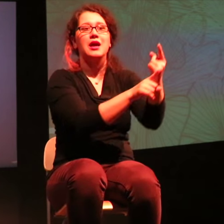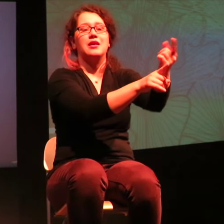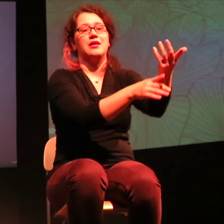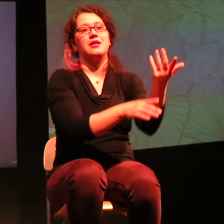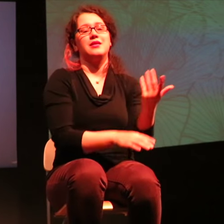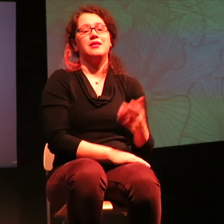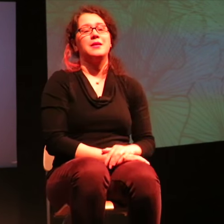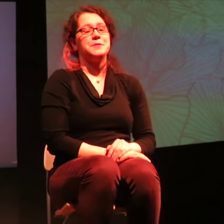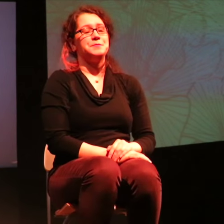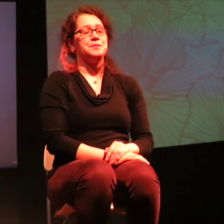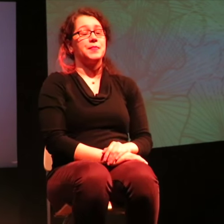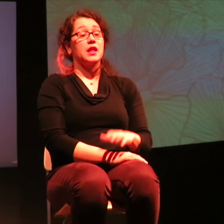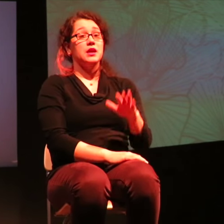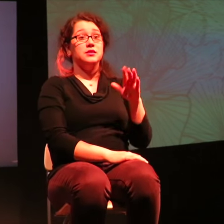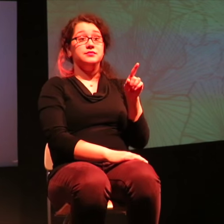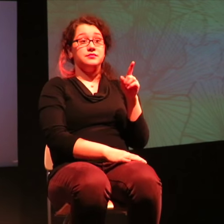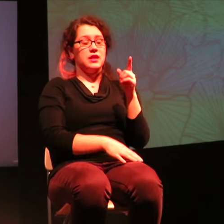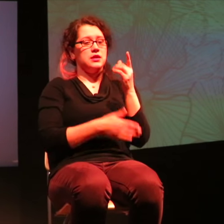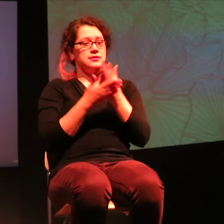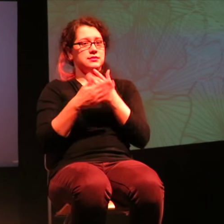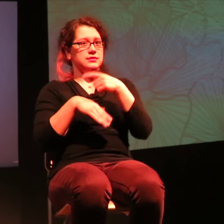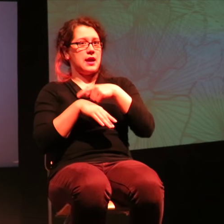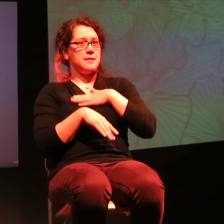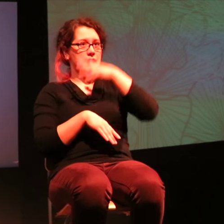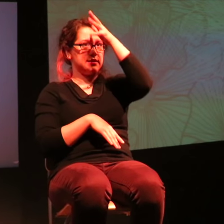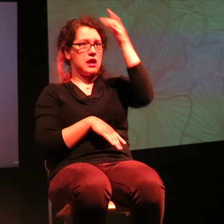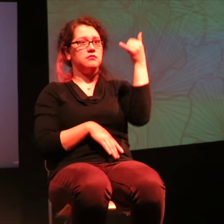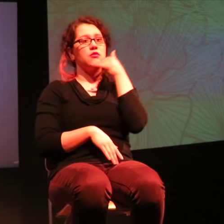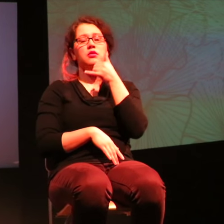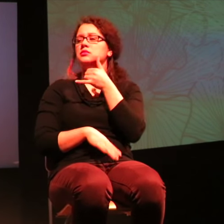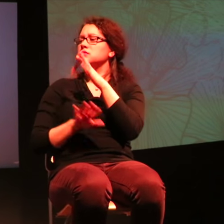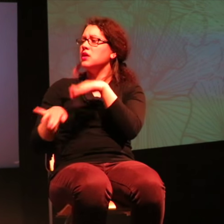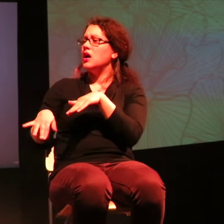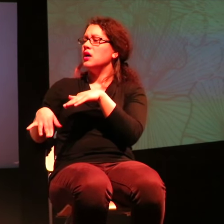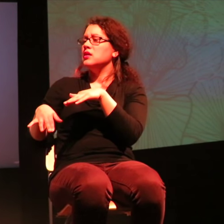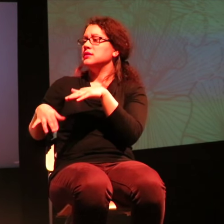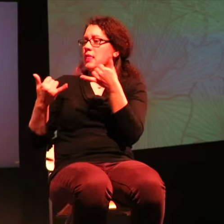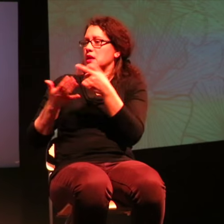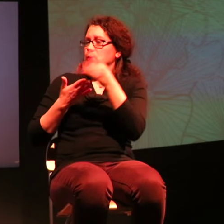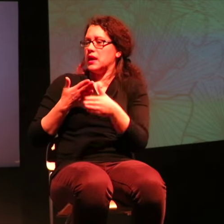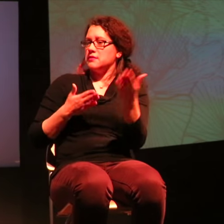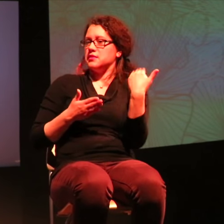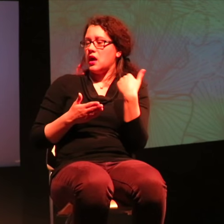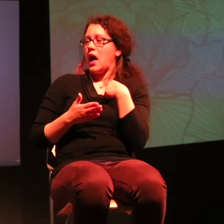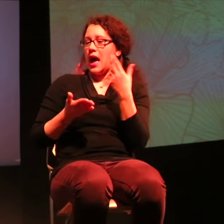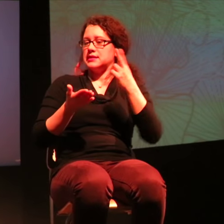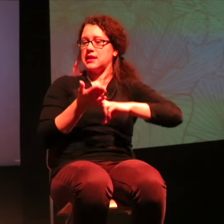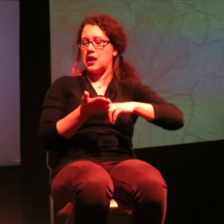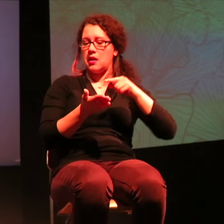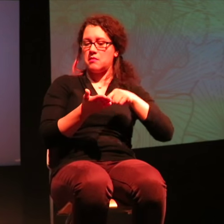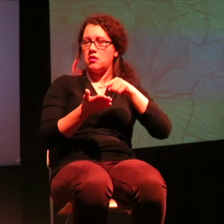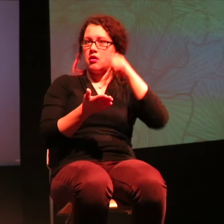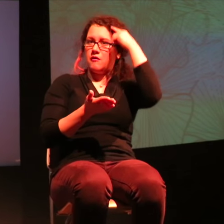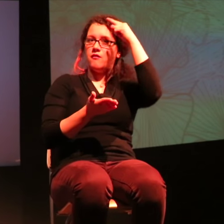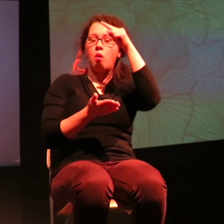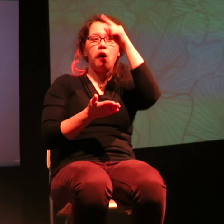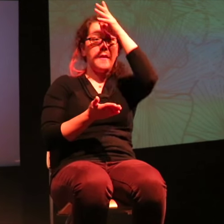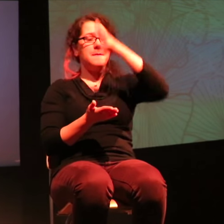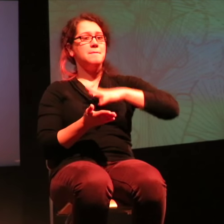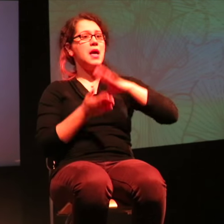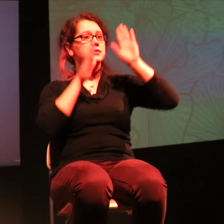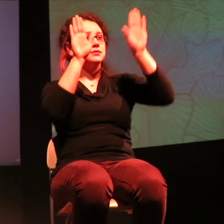basis. And then there was a period of time where my dad calls and says, hey, I just this weekend got signed up for a men's